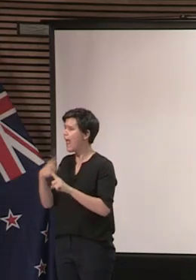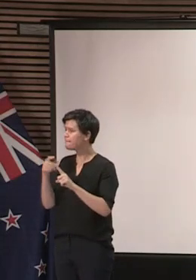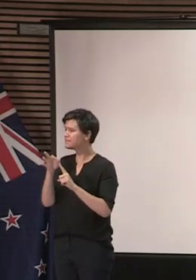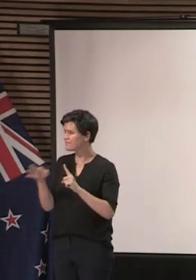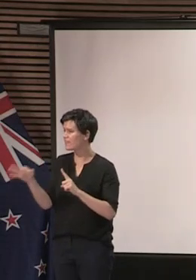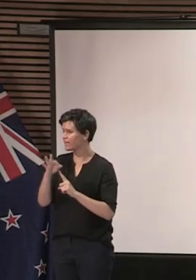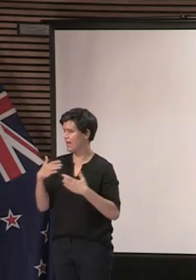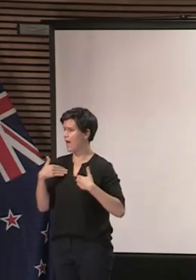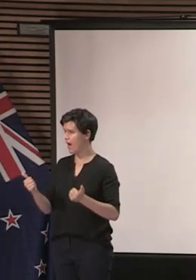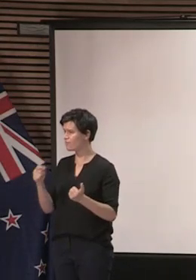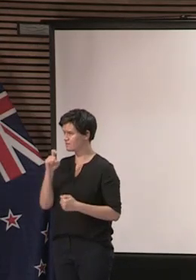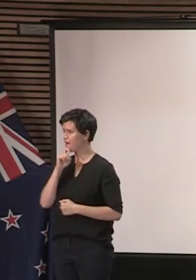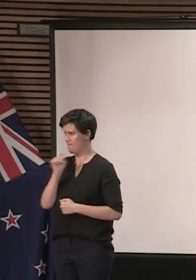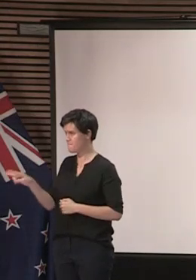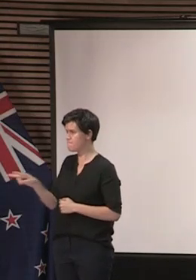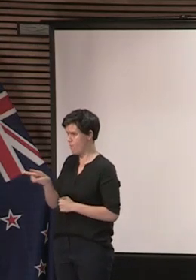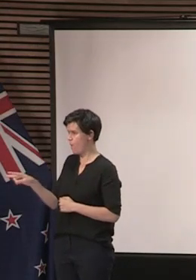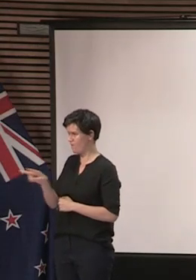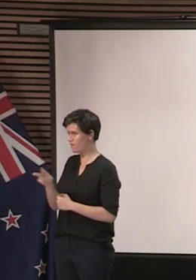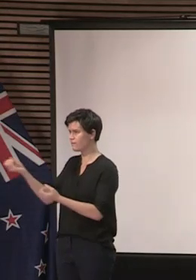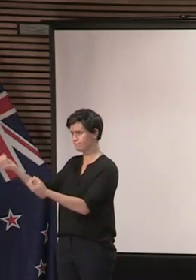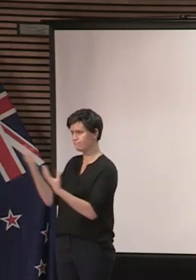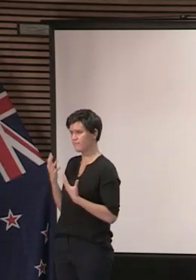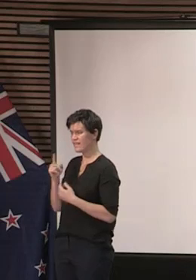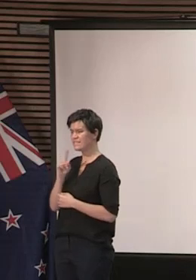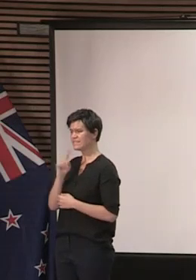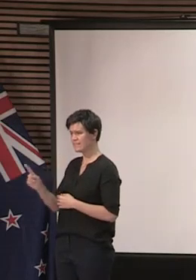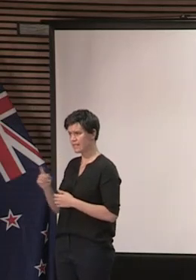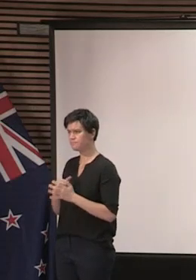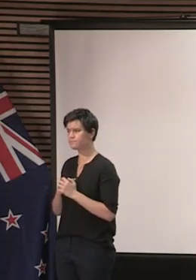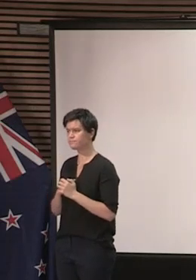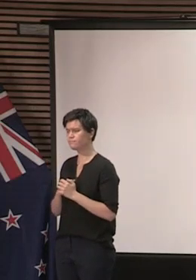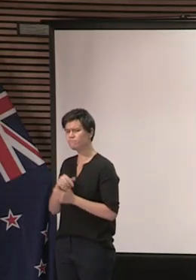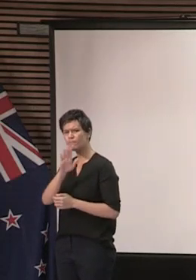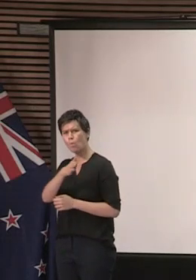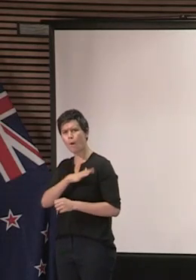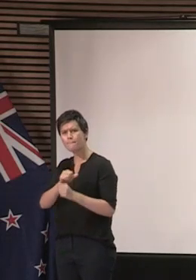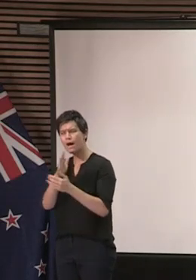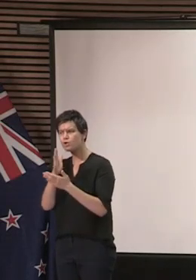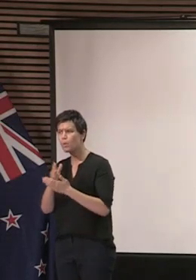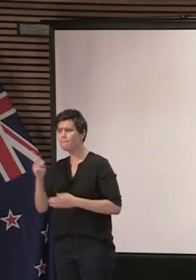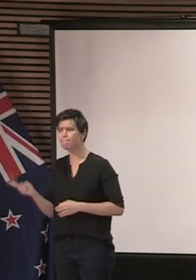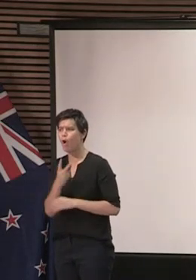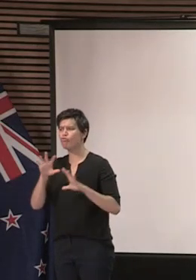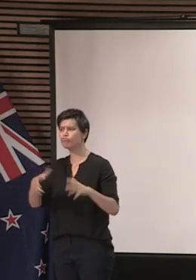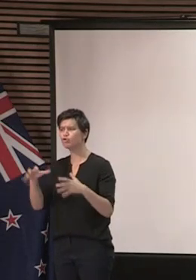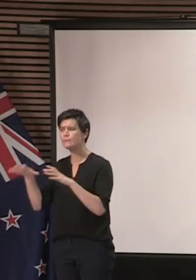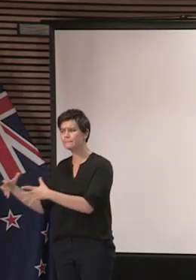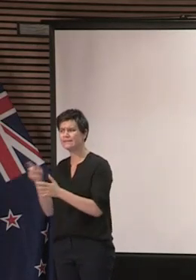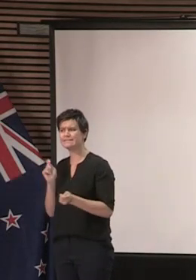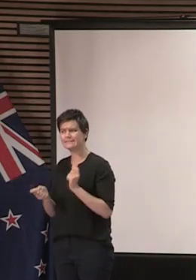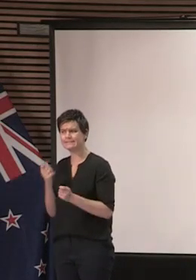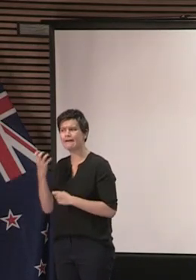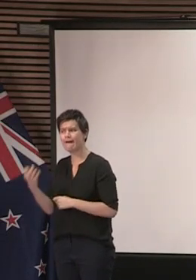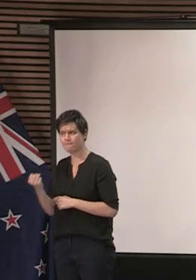who are advising us as well, that they wanted to be assured that both these groups were being tested, and particularly because we do